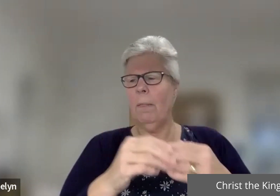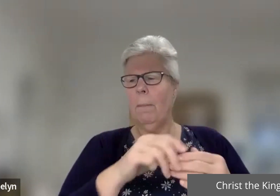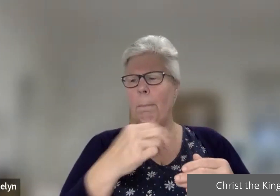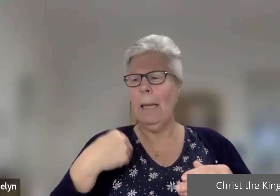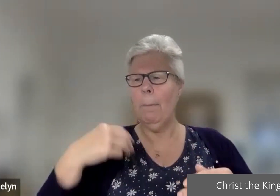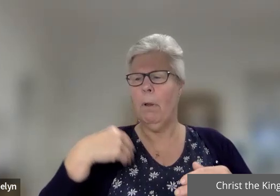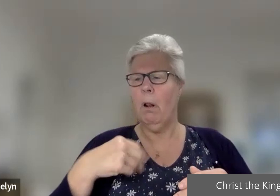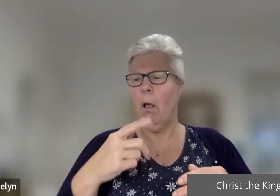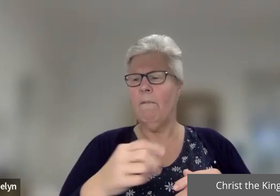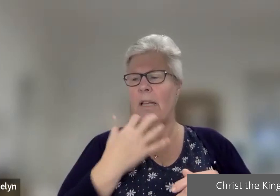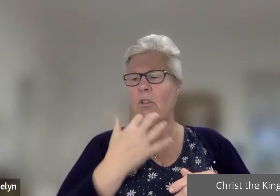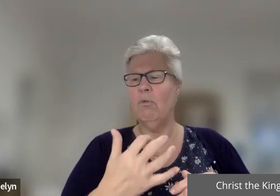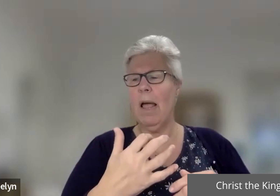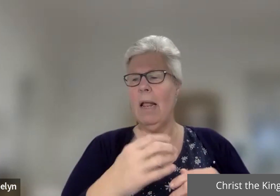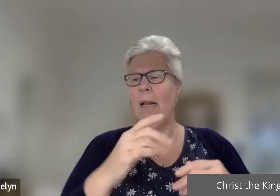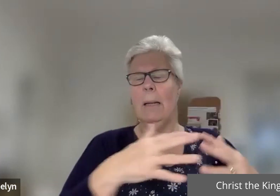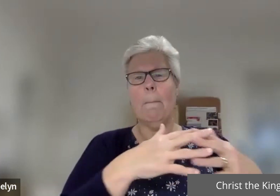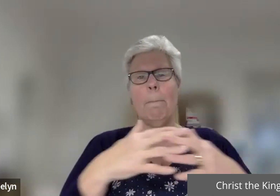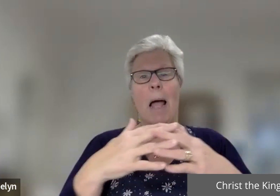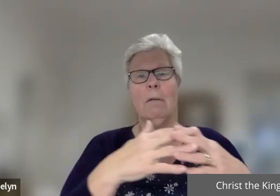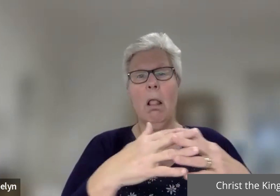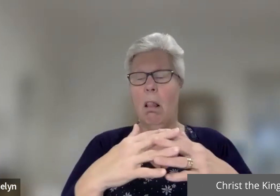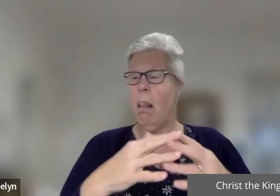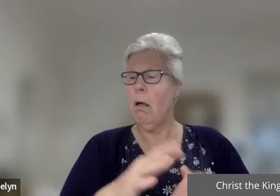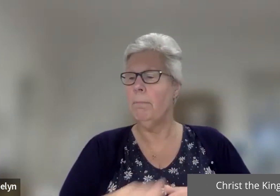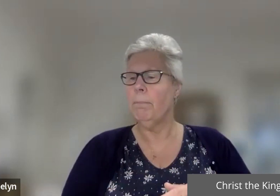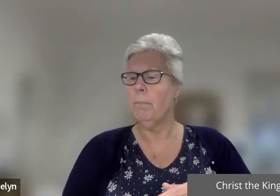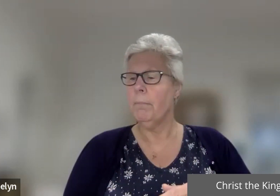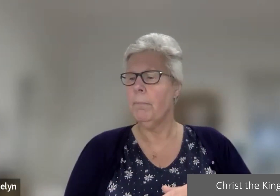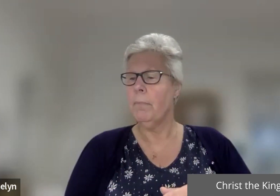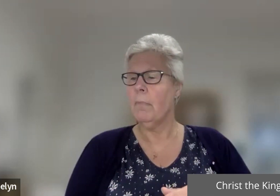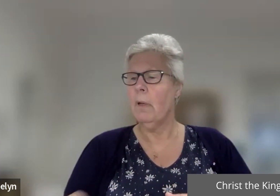led the people of Israel in battle."